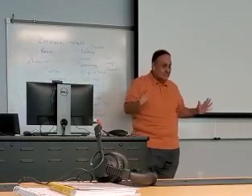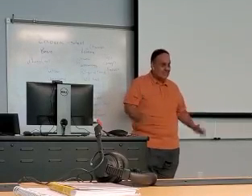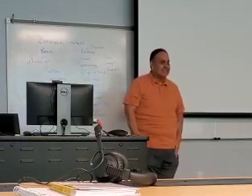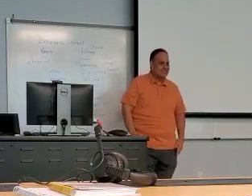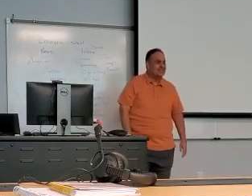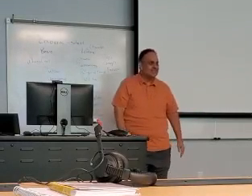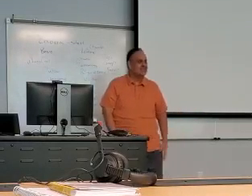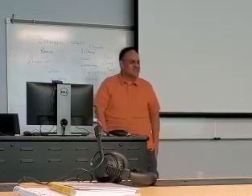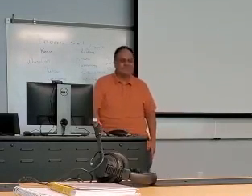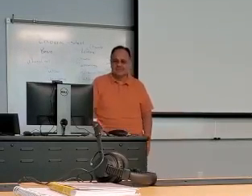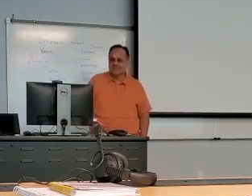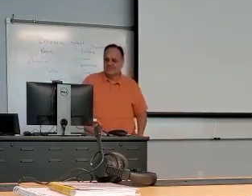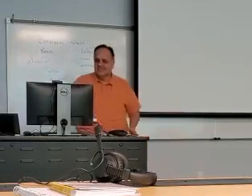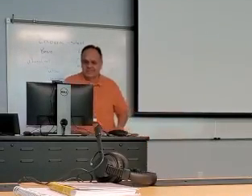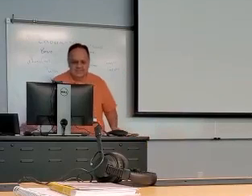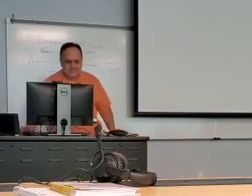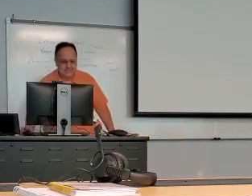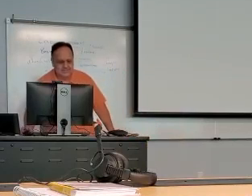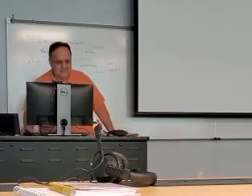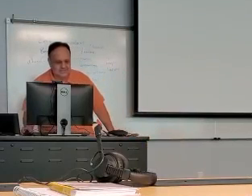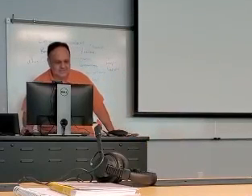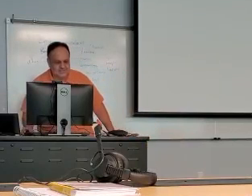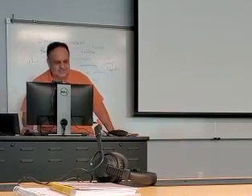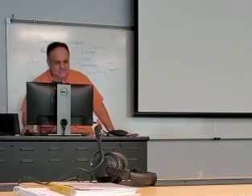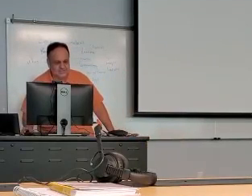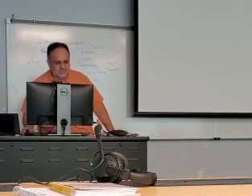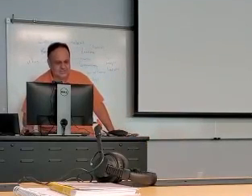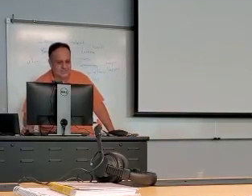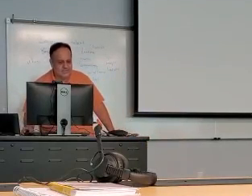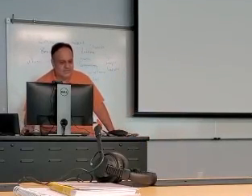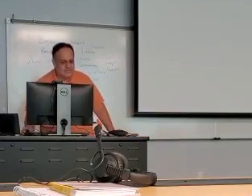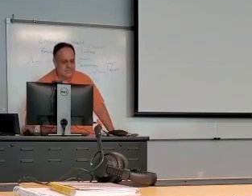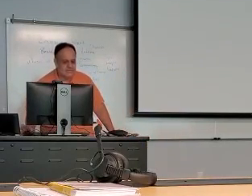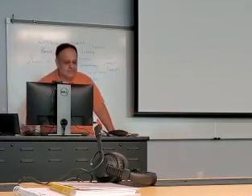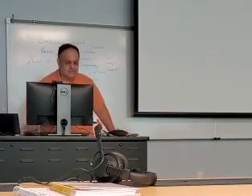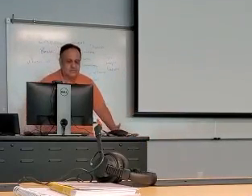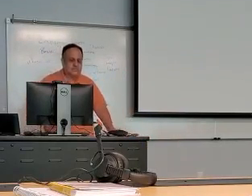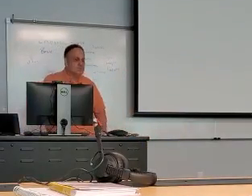natural. Yeah. Wow. Number. No, first, you already know.